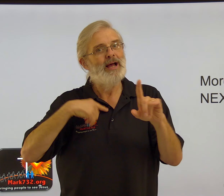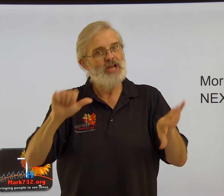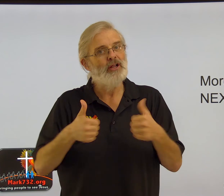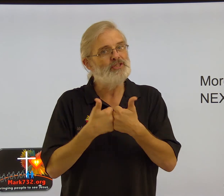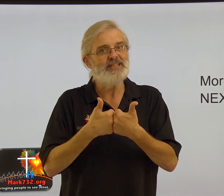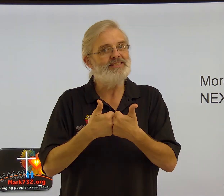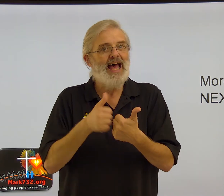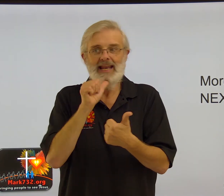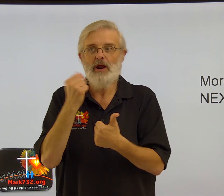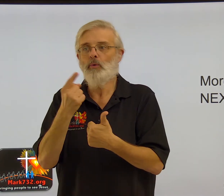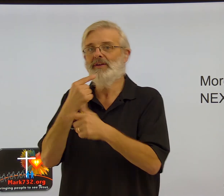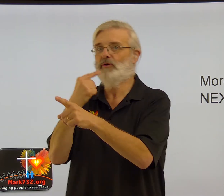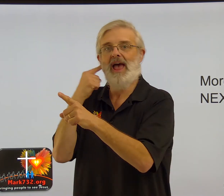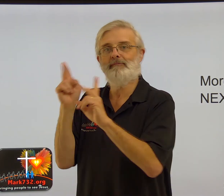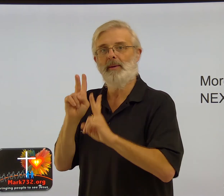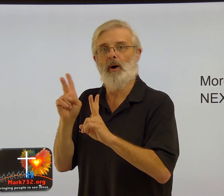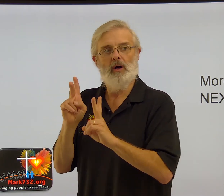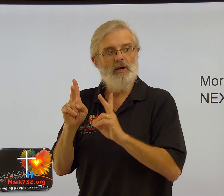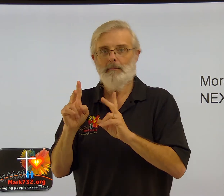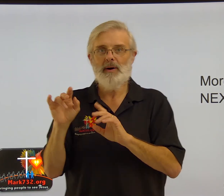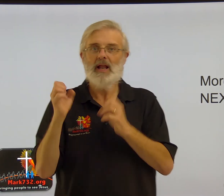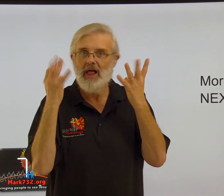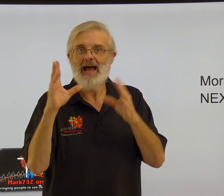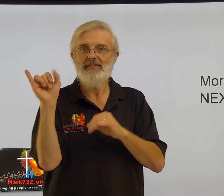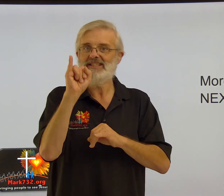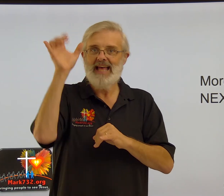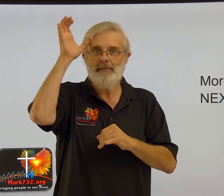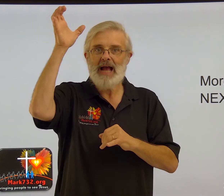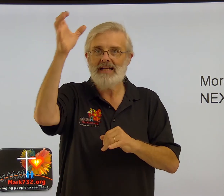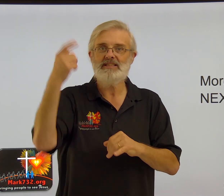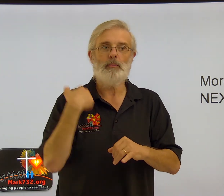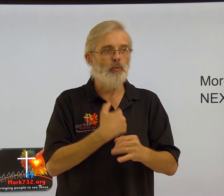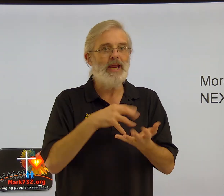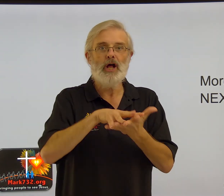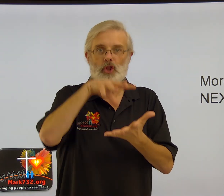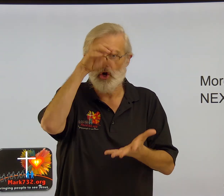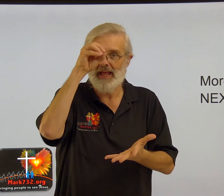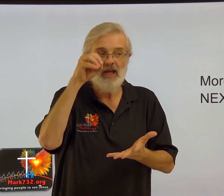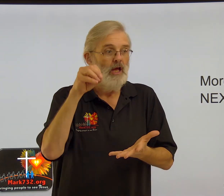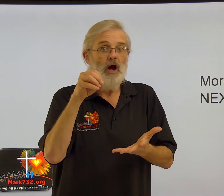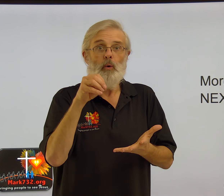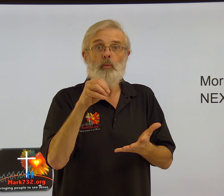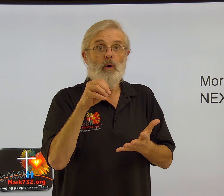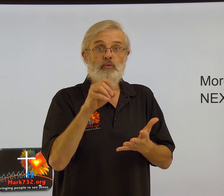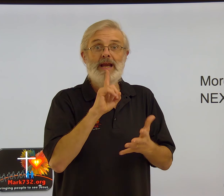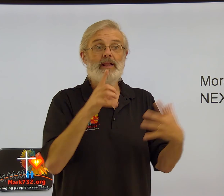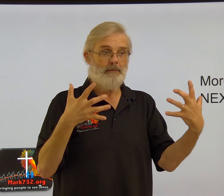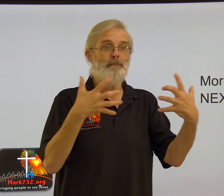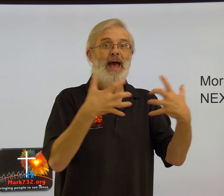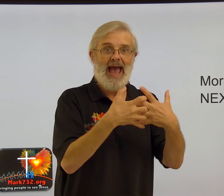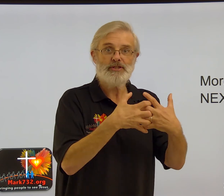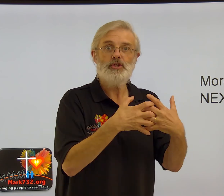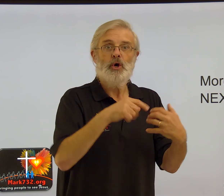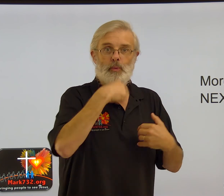challenge is, not only for deaf people, but a lot of the same concepts we are learning really match with the